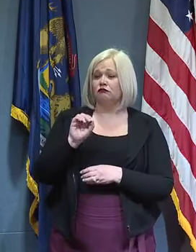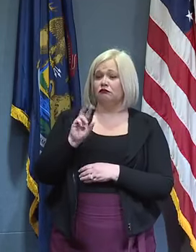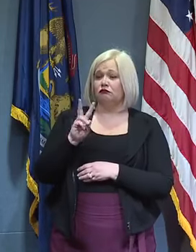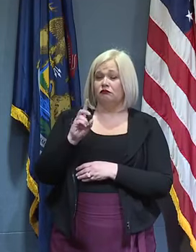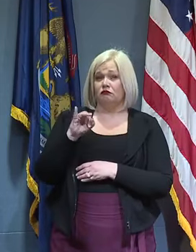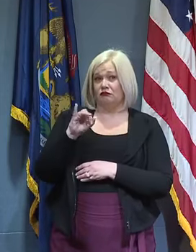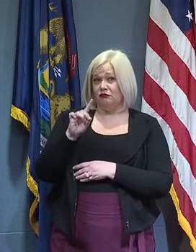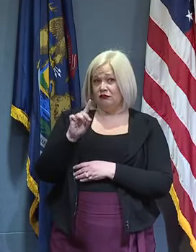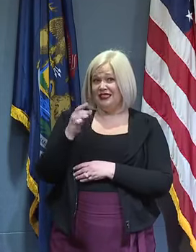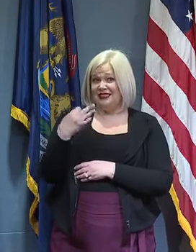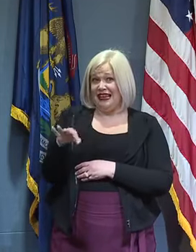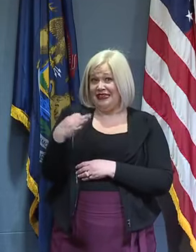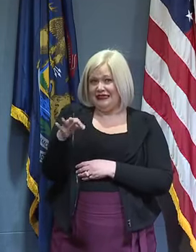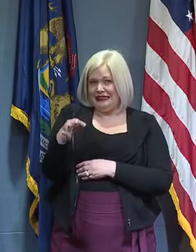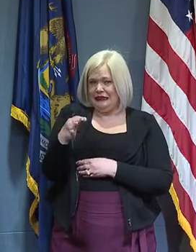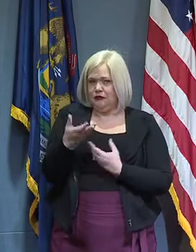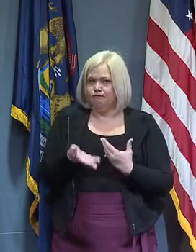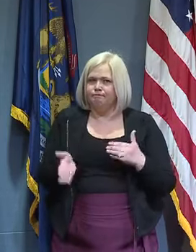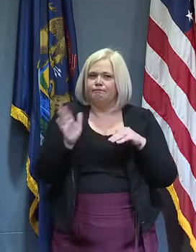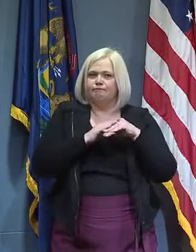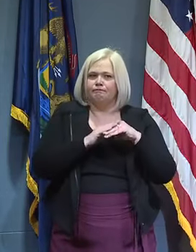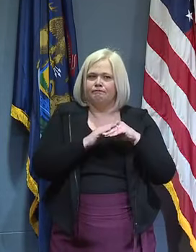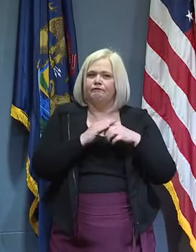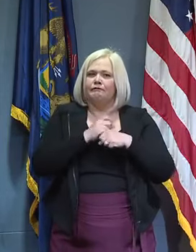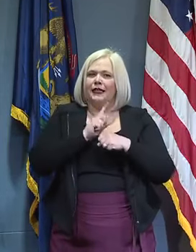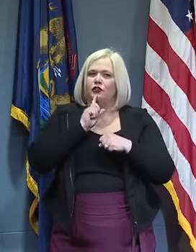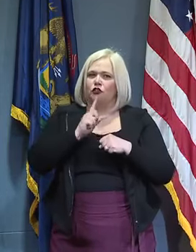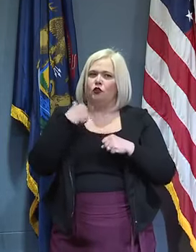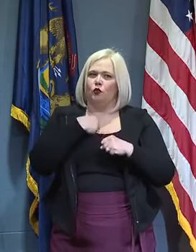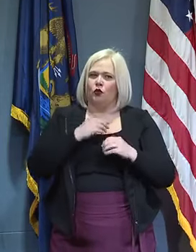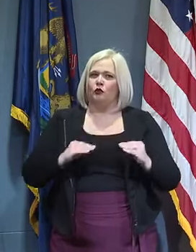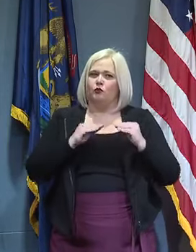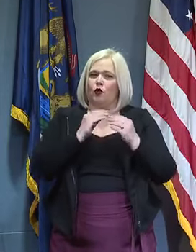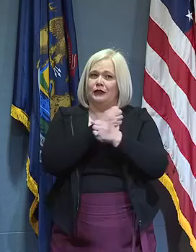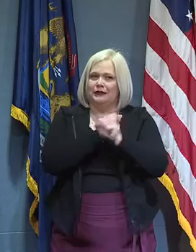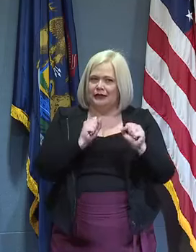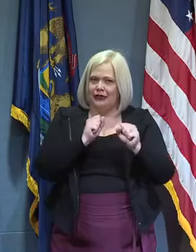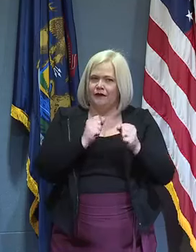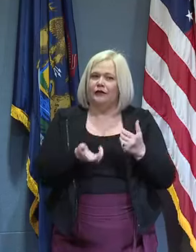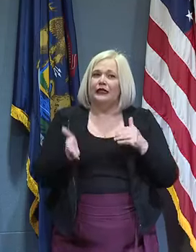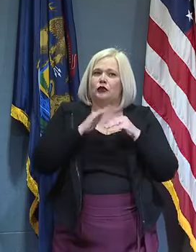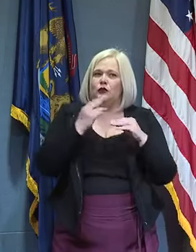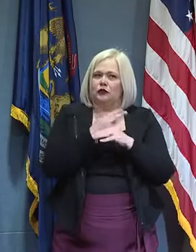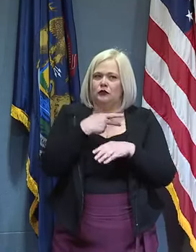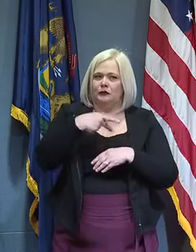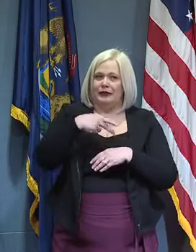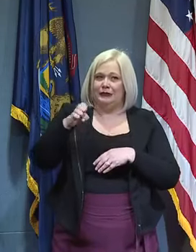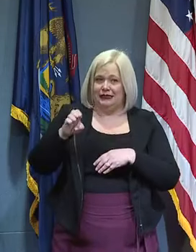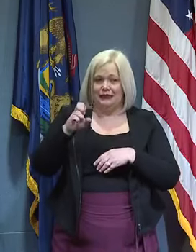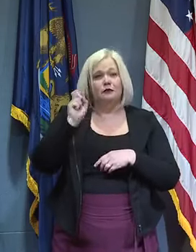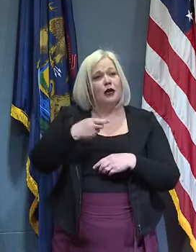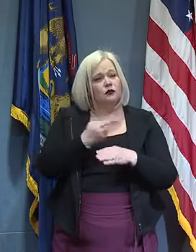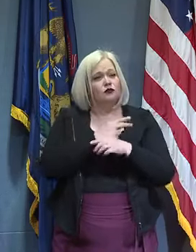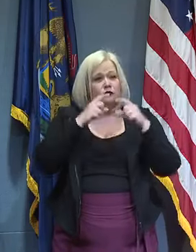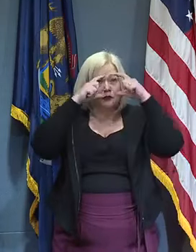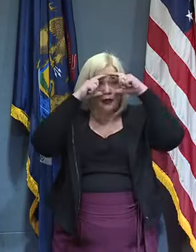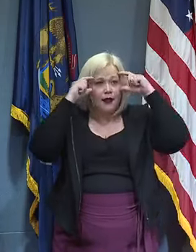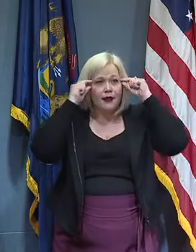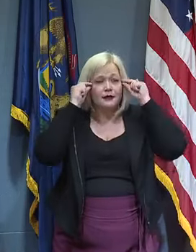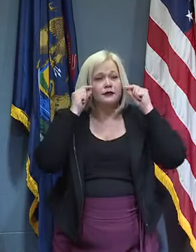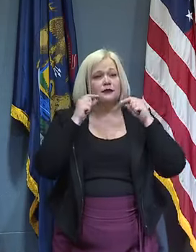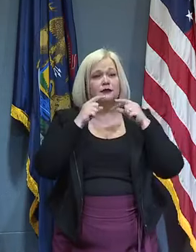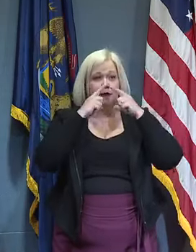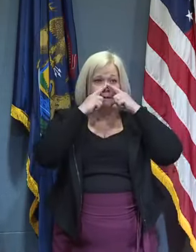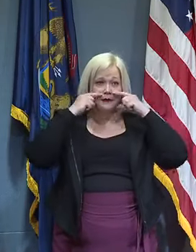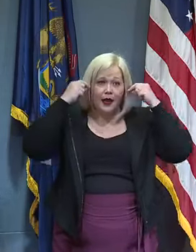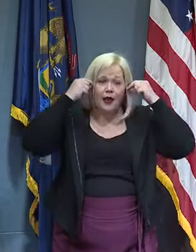COVID-19 brings another layer of workplace safety and PPE. Safety glasses, masks,